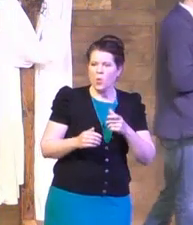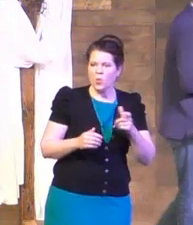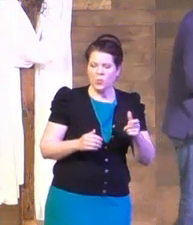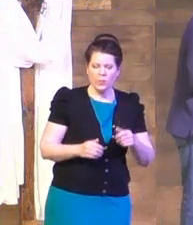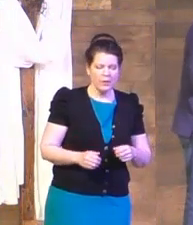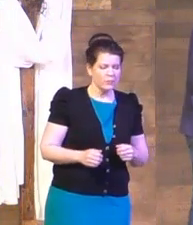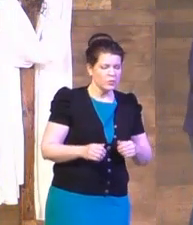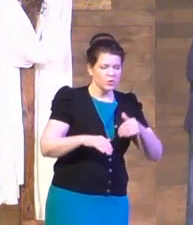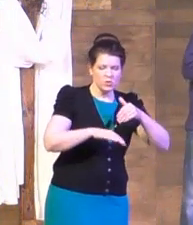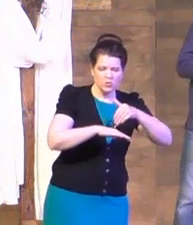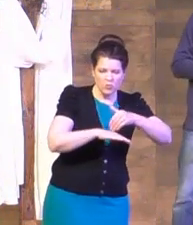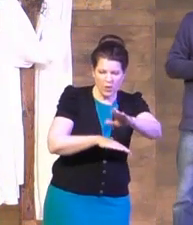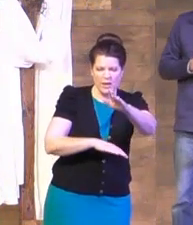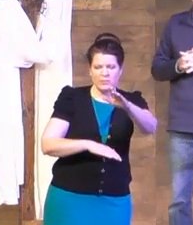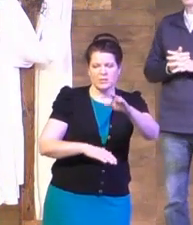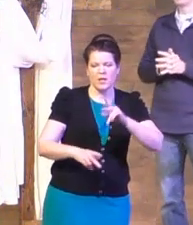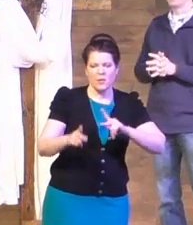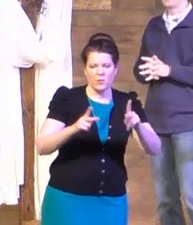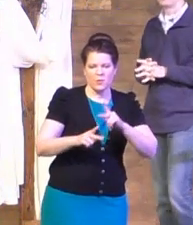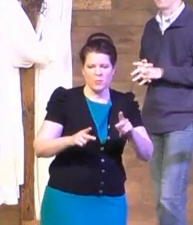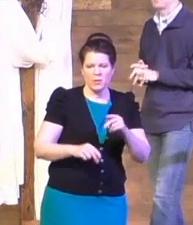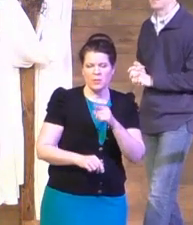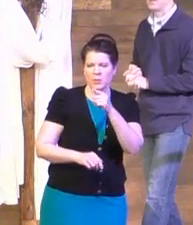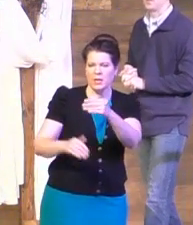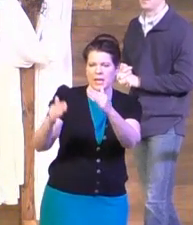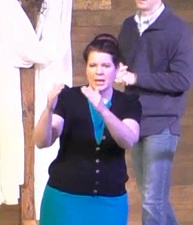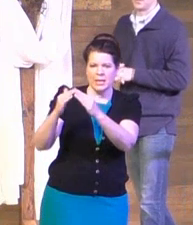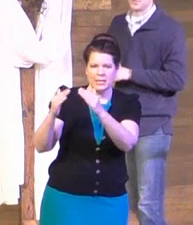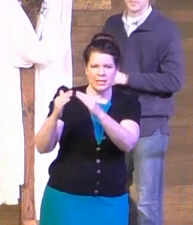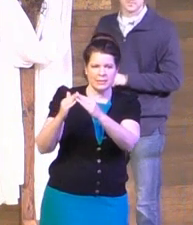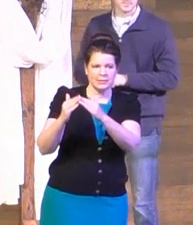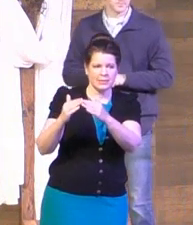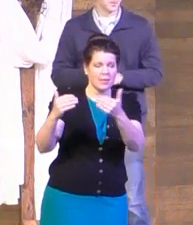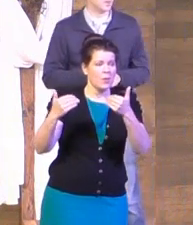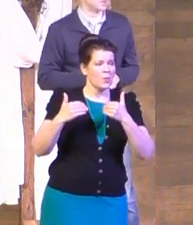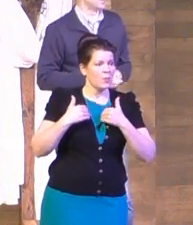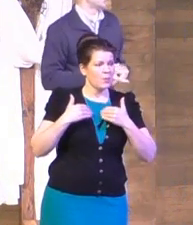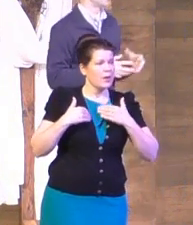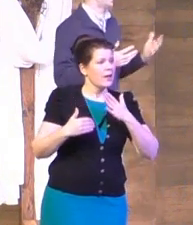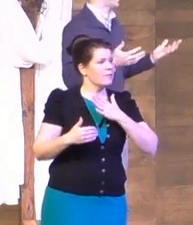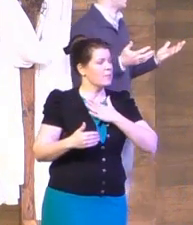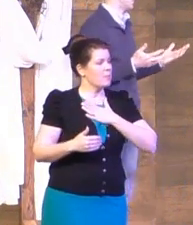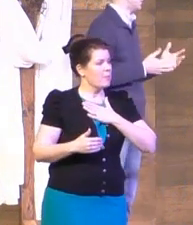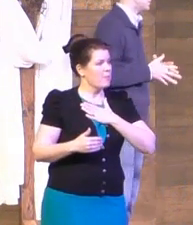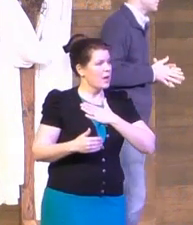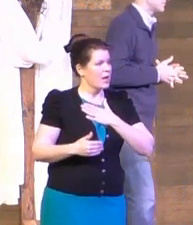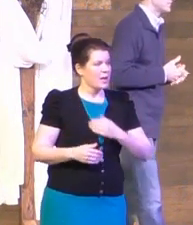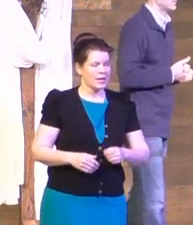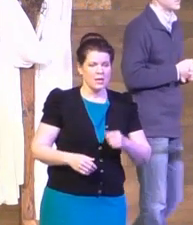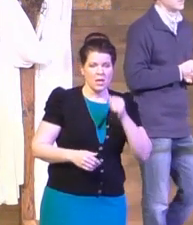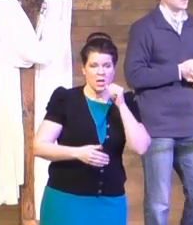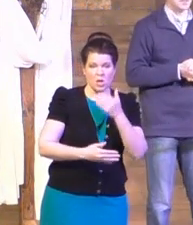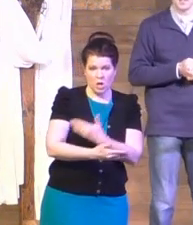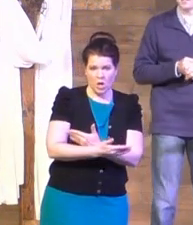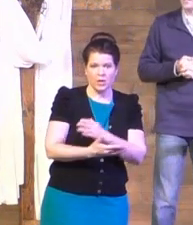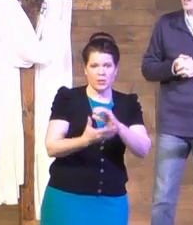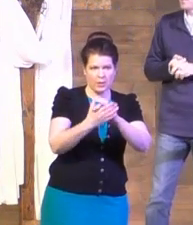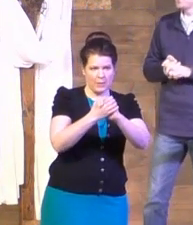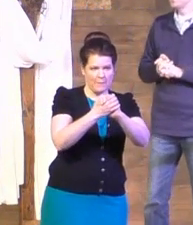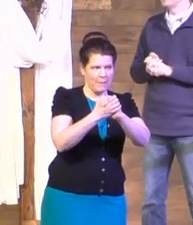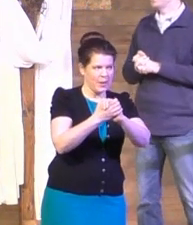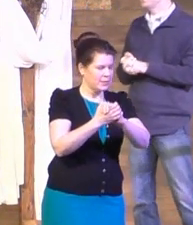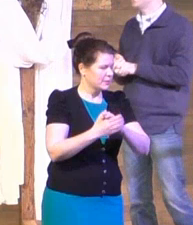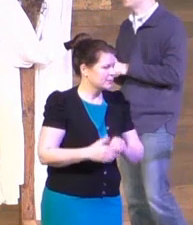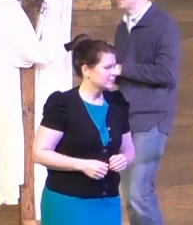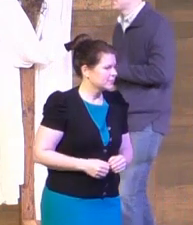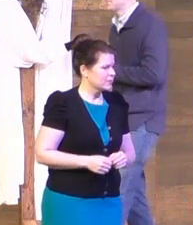Sefer will gain the hand of my daughter in marriage. So Othniel, seizing the opportunity